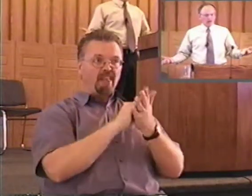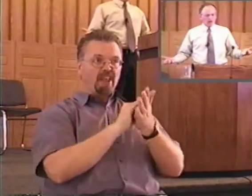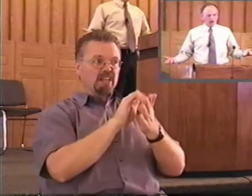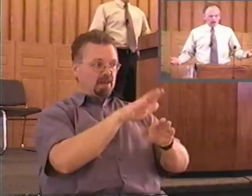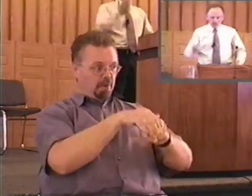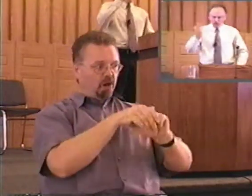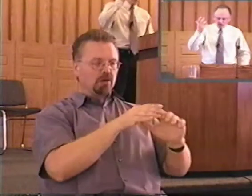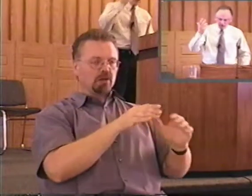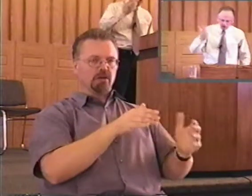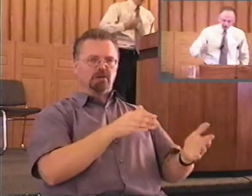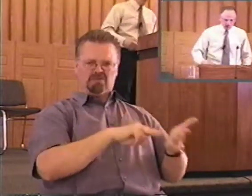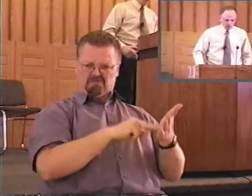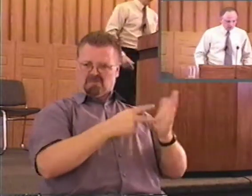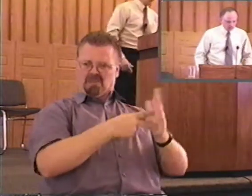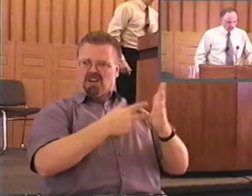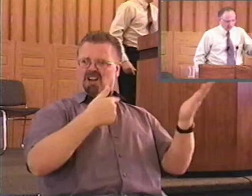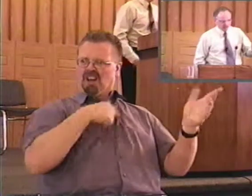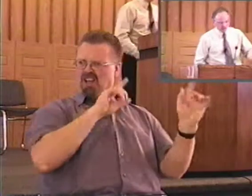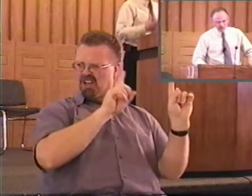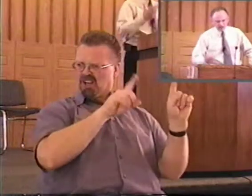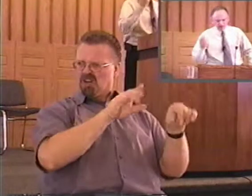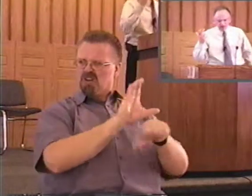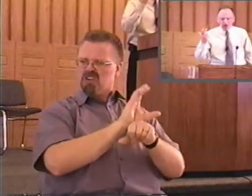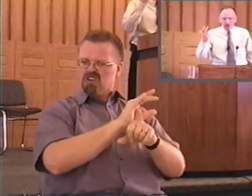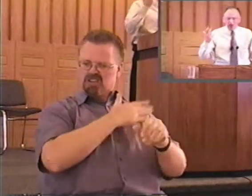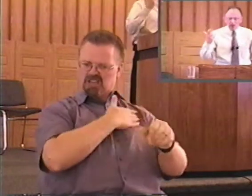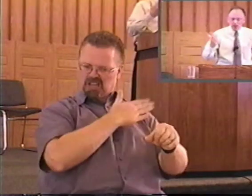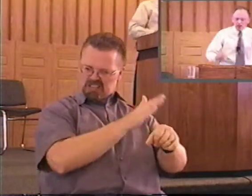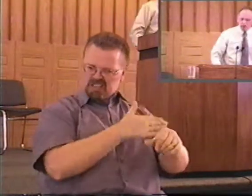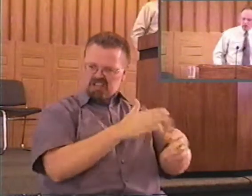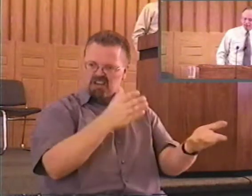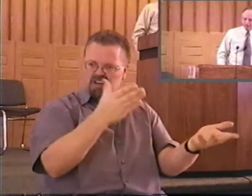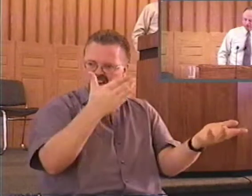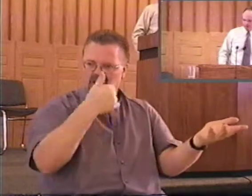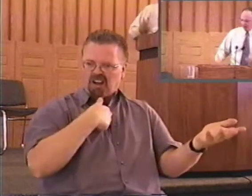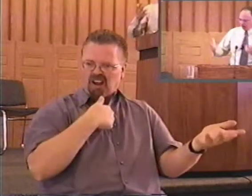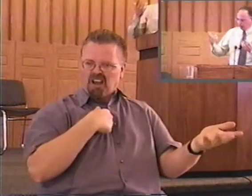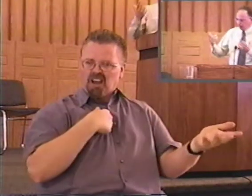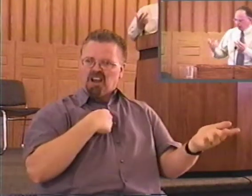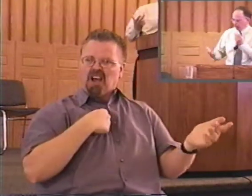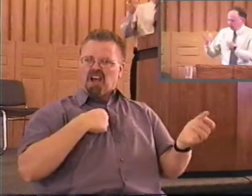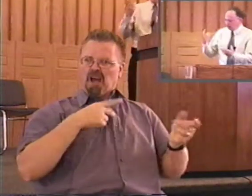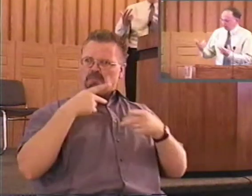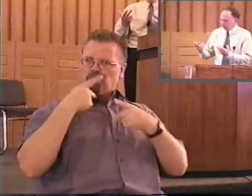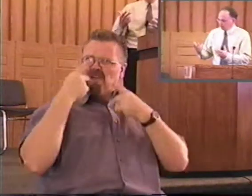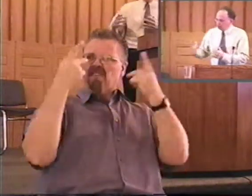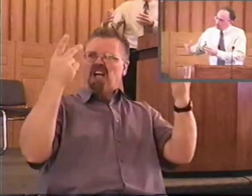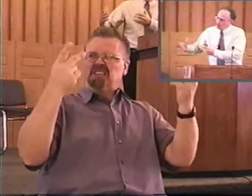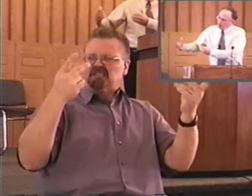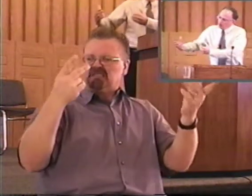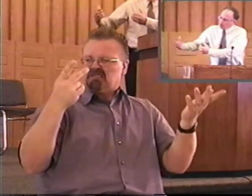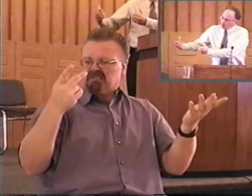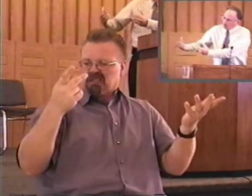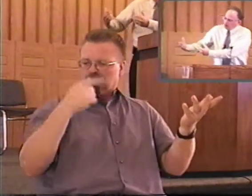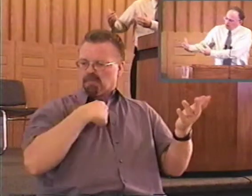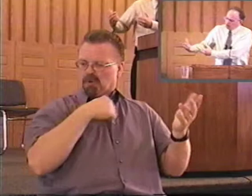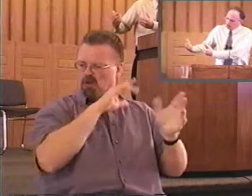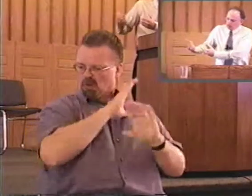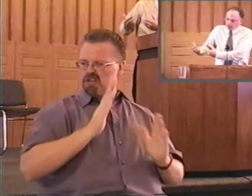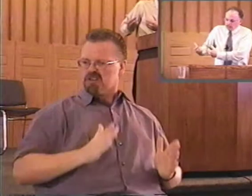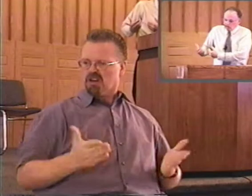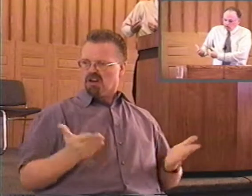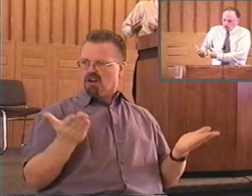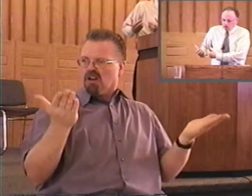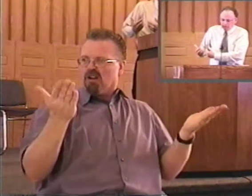mean? I go to church, I sing, I profess faith in Christ and everything, but